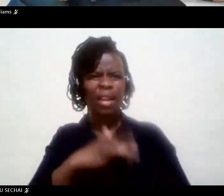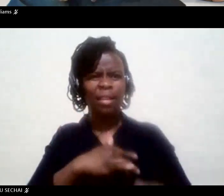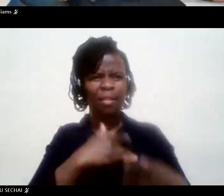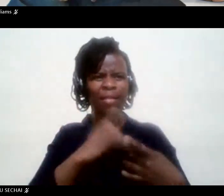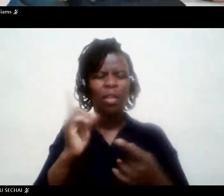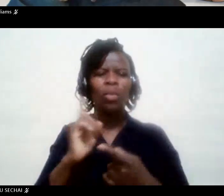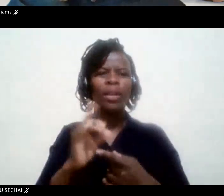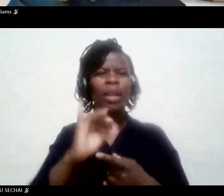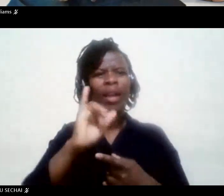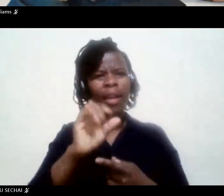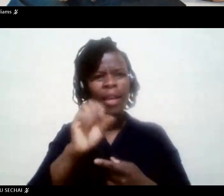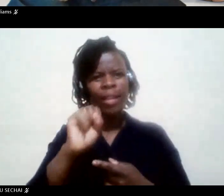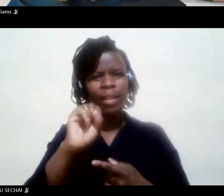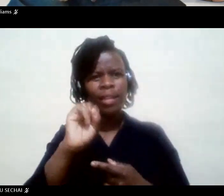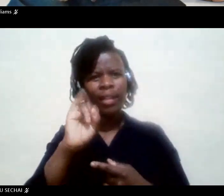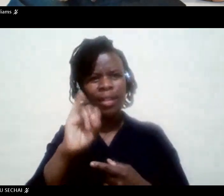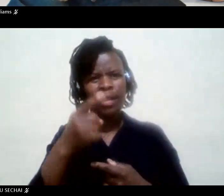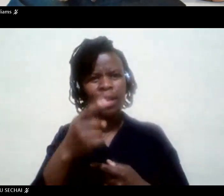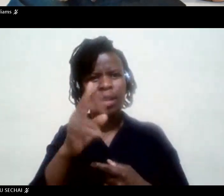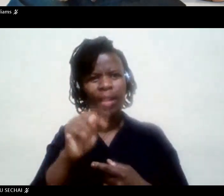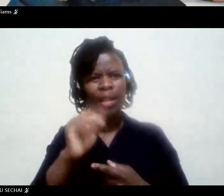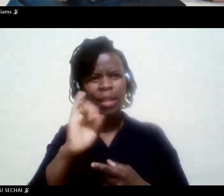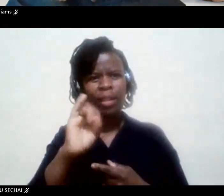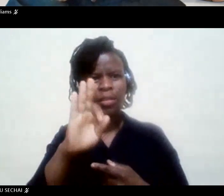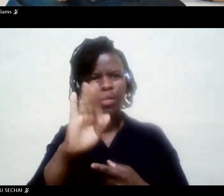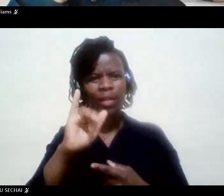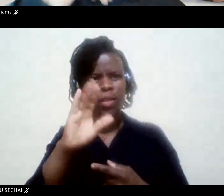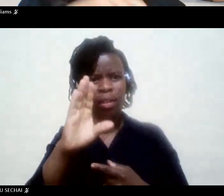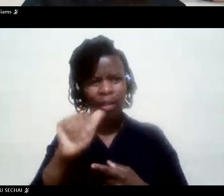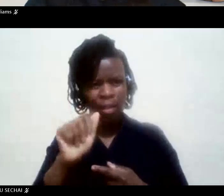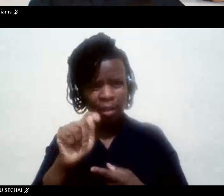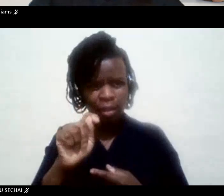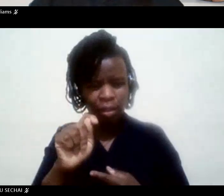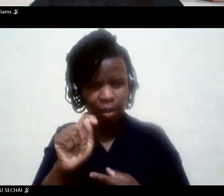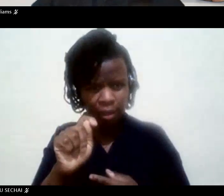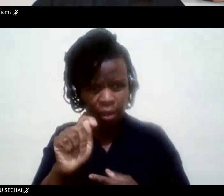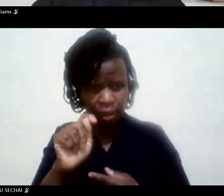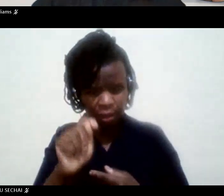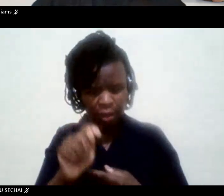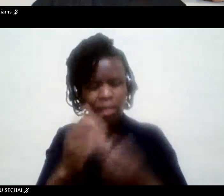Yeah. Because that's a very sad situation where you may not find learners or students,